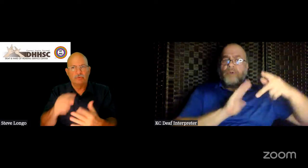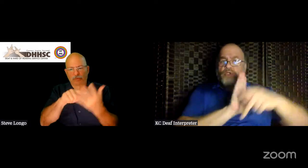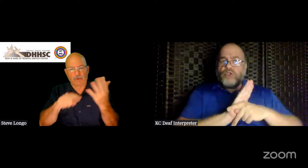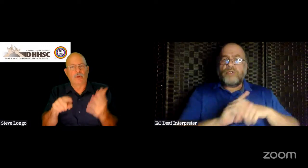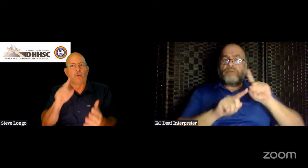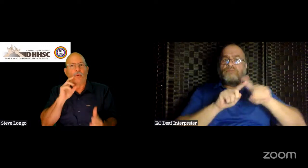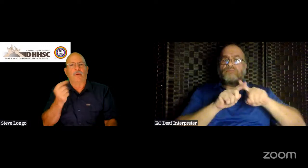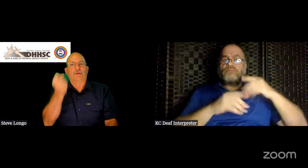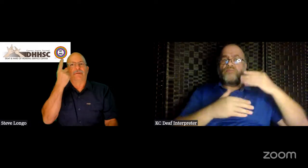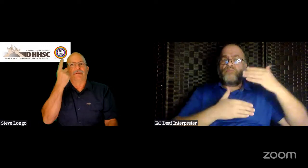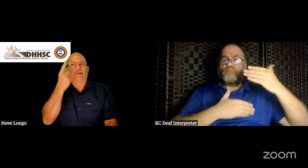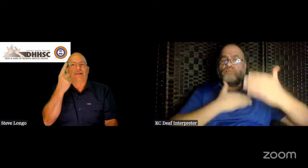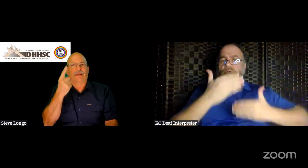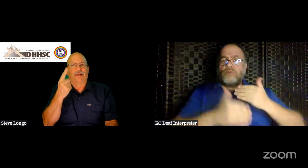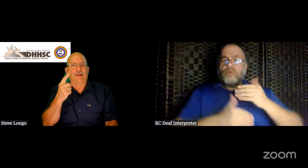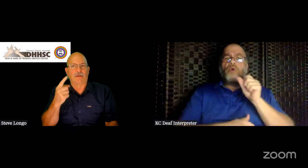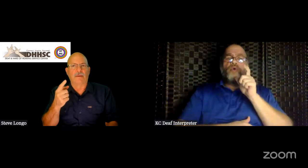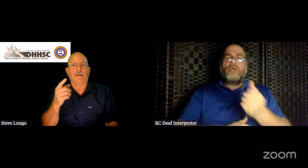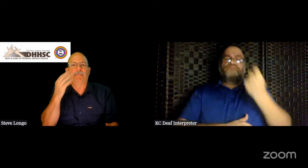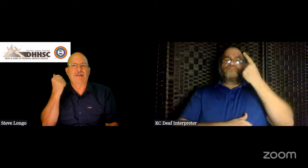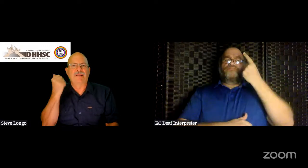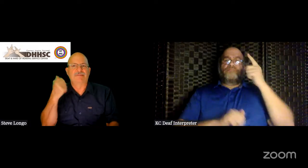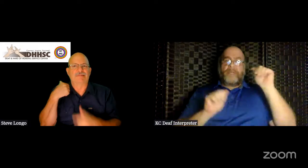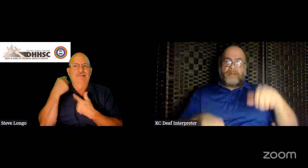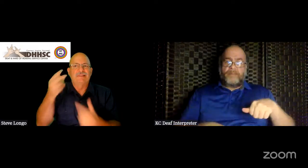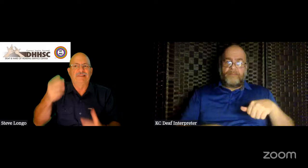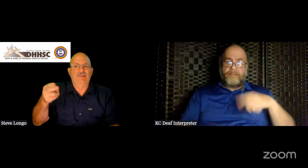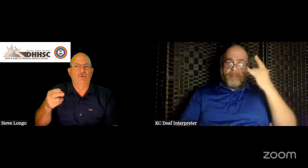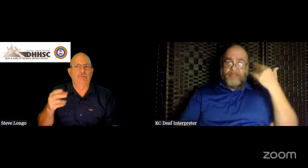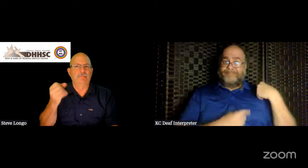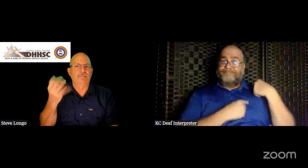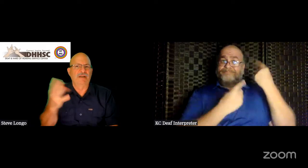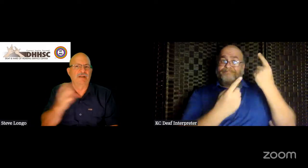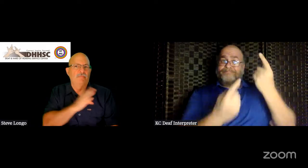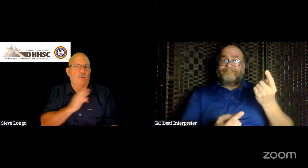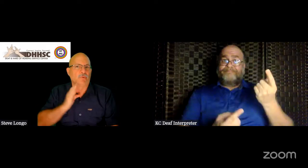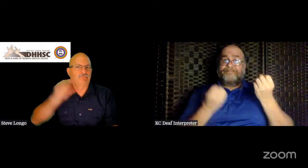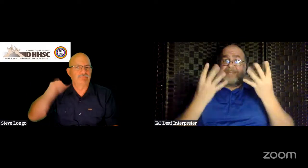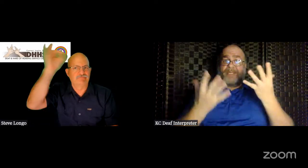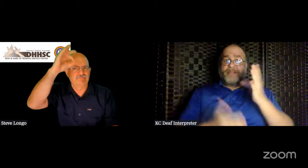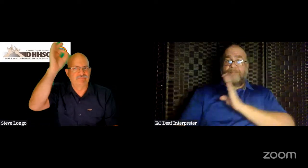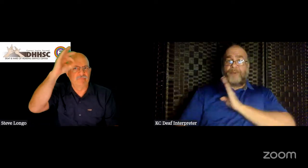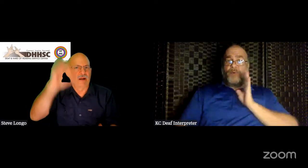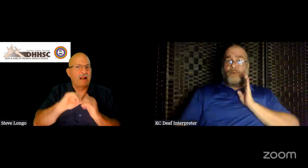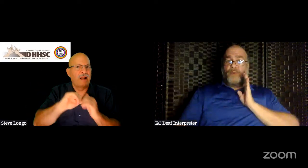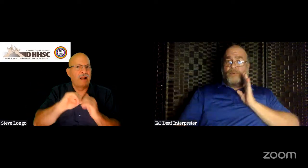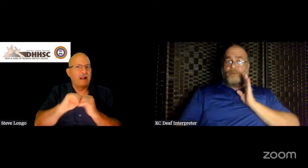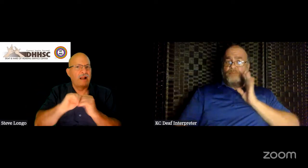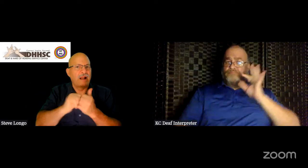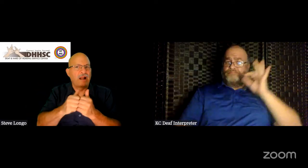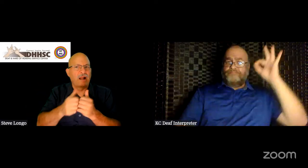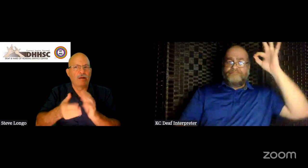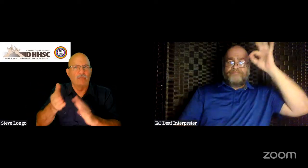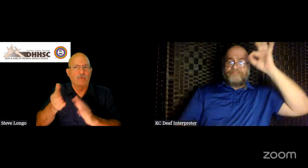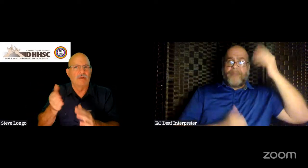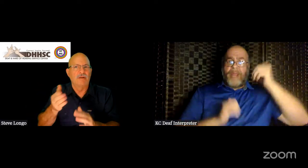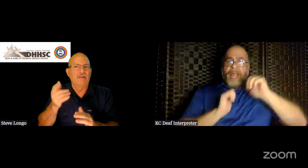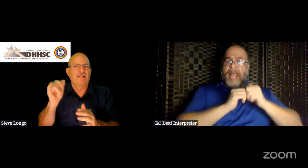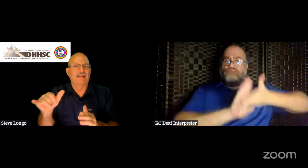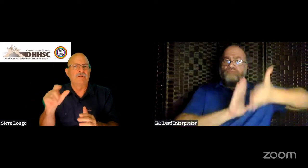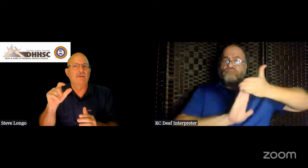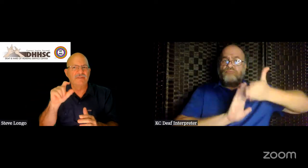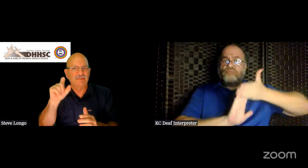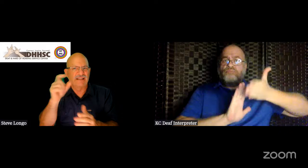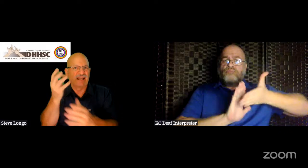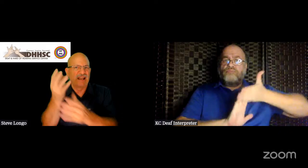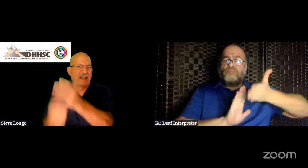we're still talking about the duties and policies of various board members. We're still providing training and explanation of that. Many